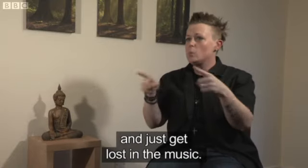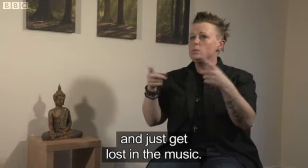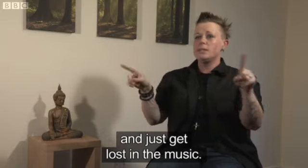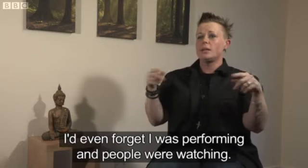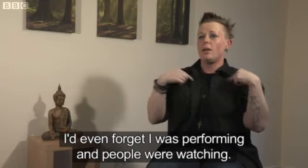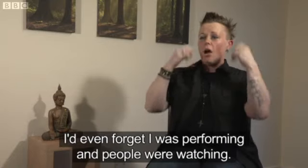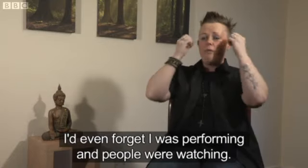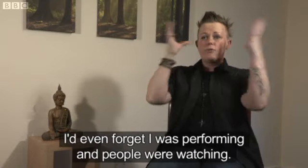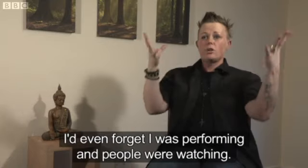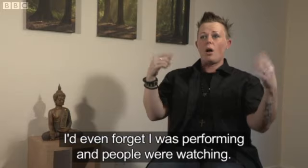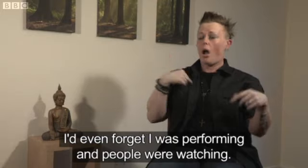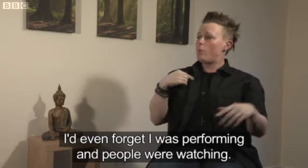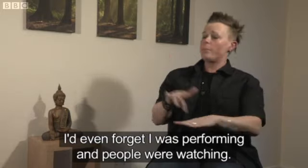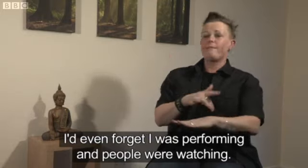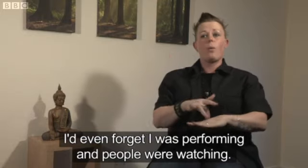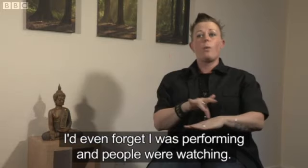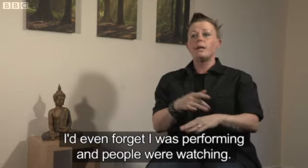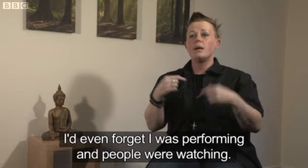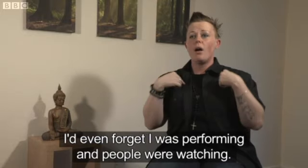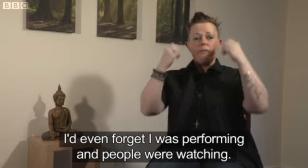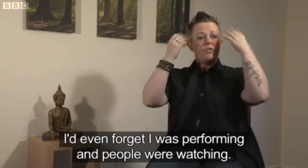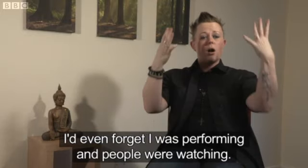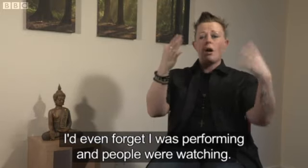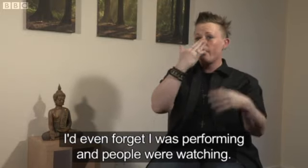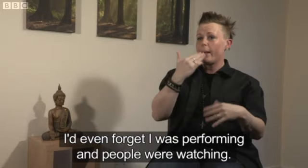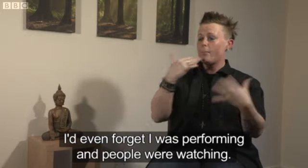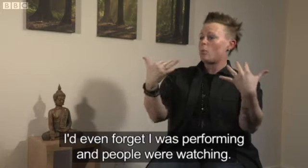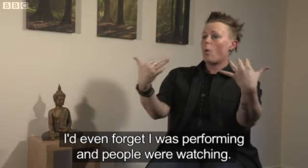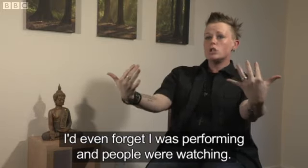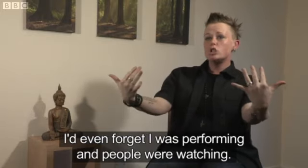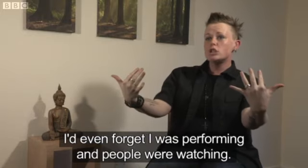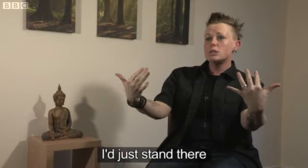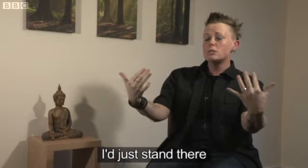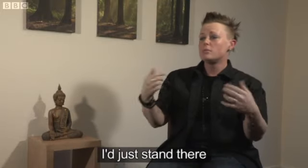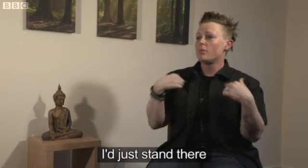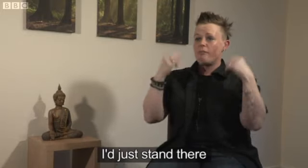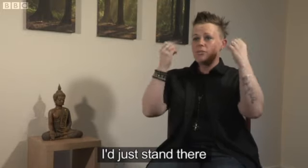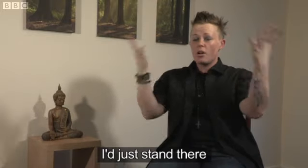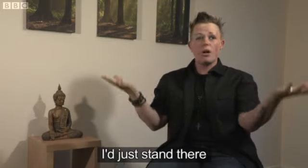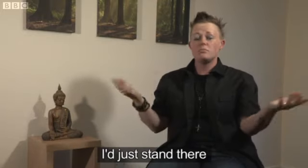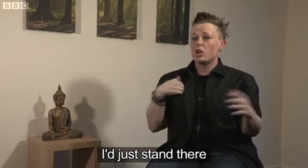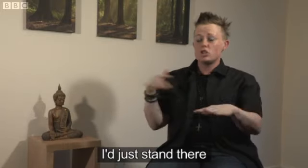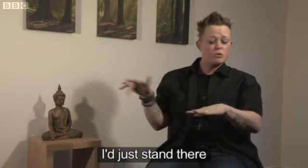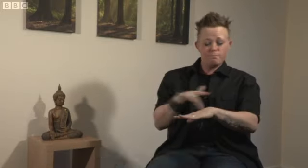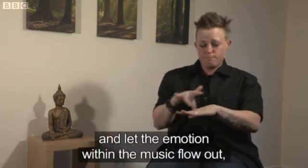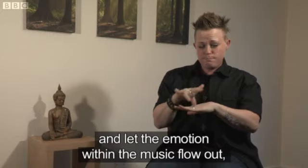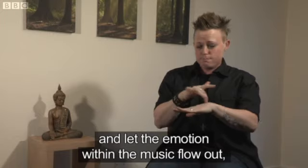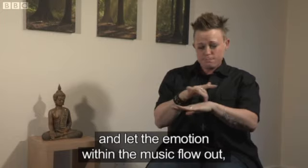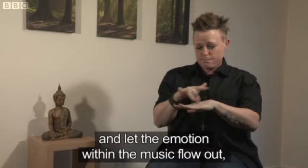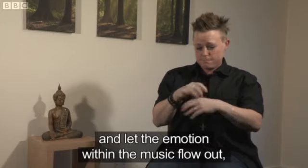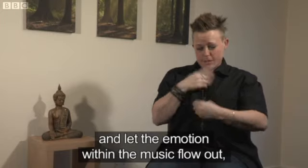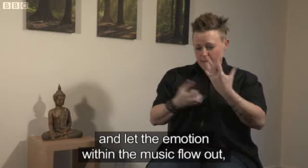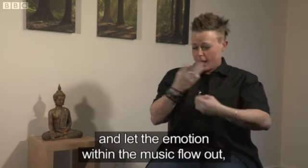I'd even forget I was performing and people were watching. I'd just stand there and let the emotion within the music flow